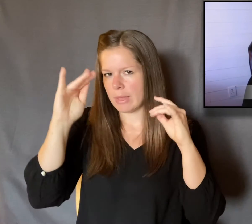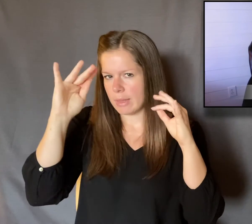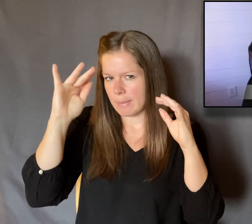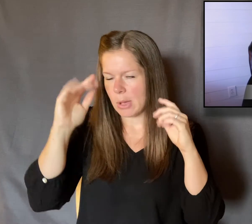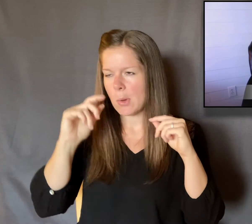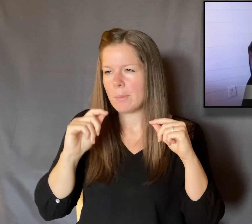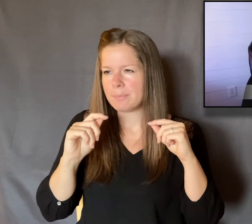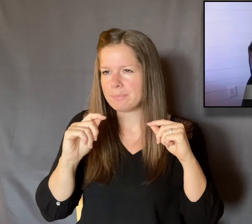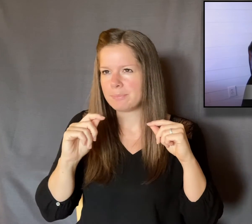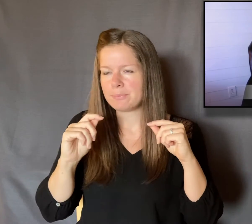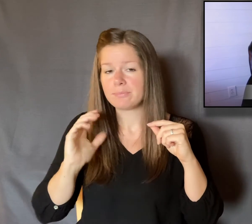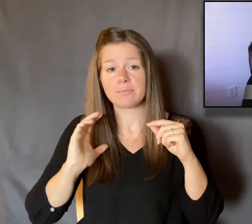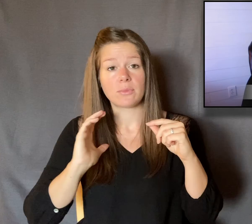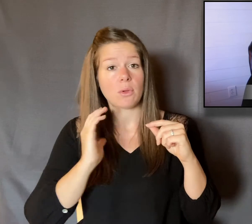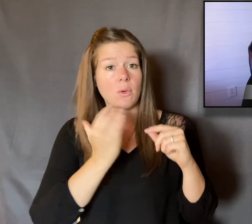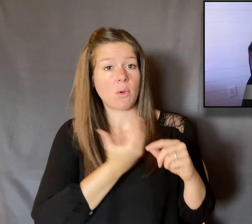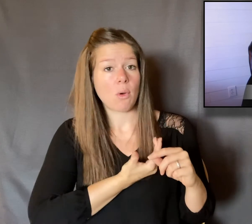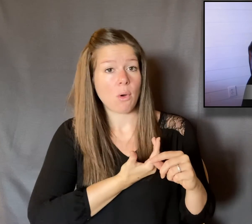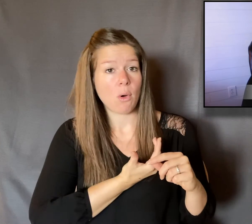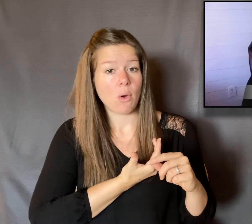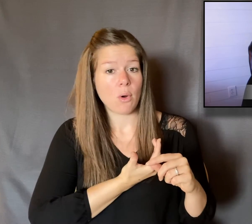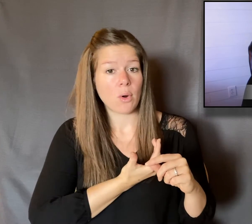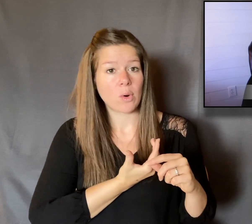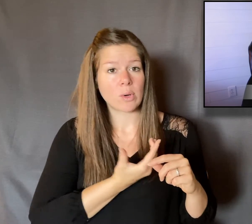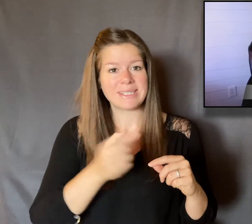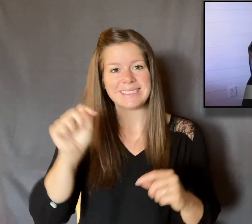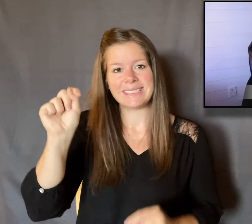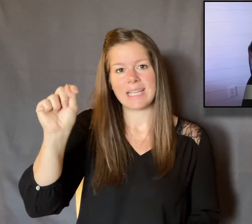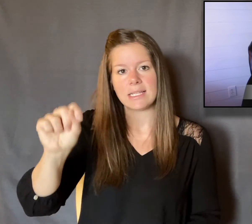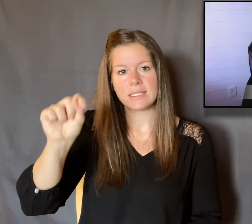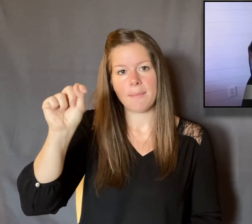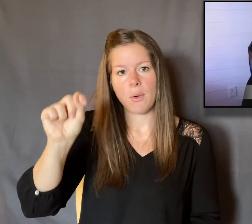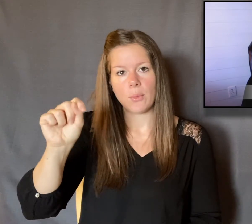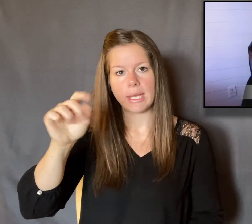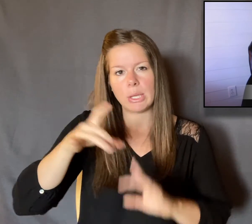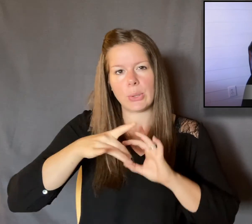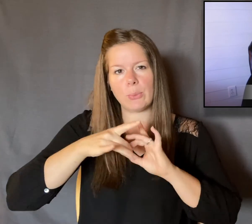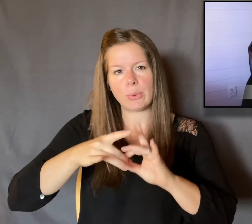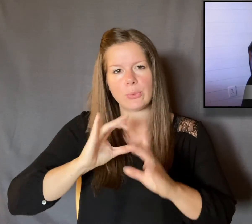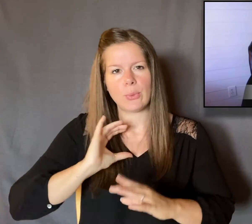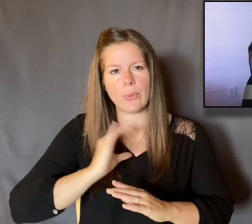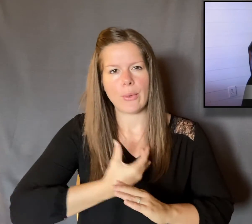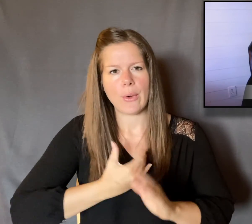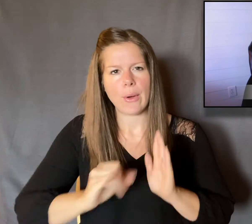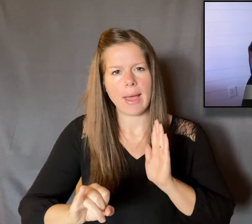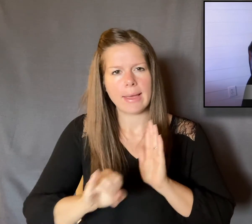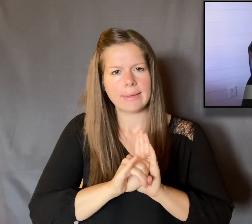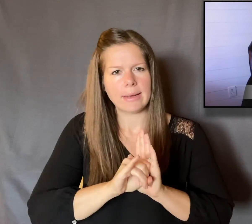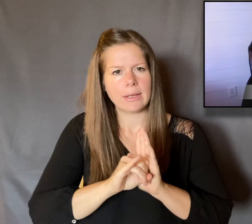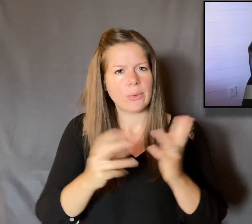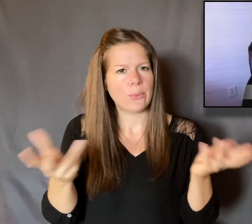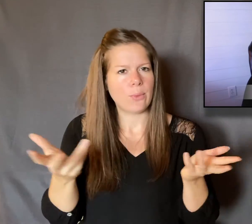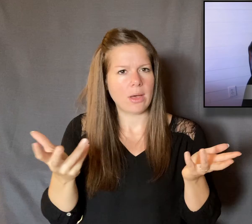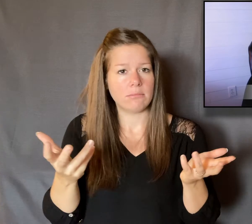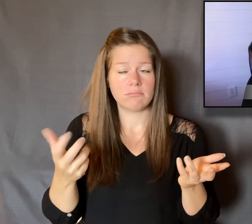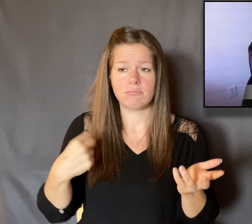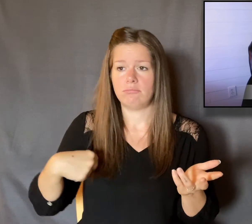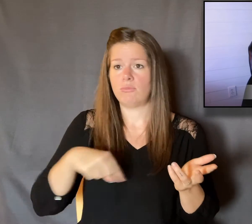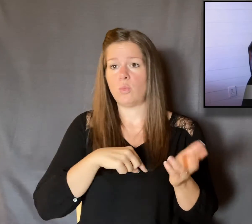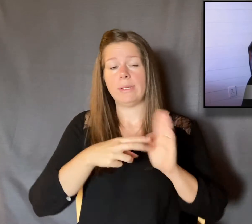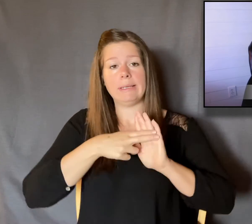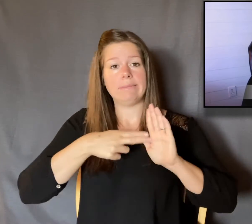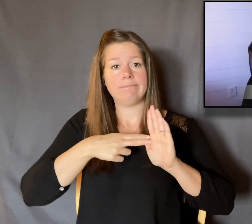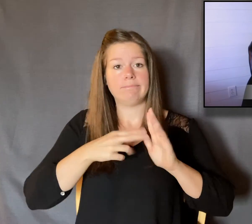our testimony in regards to our identity? So we're Americans, we're